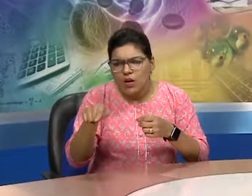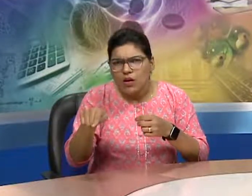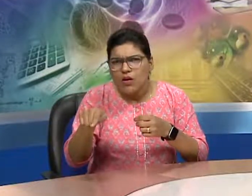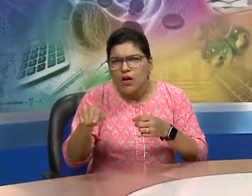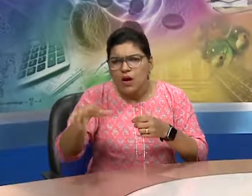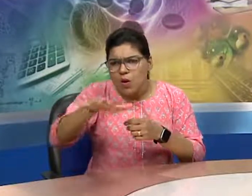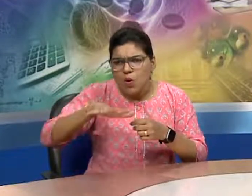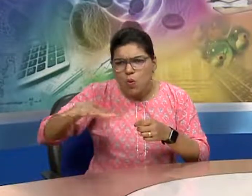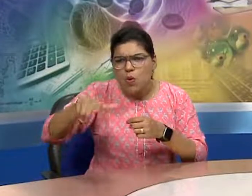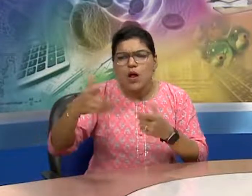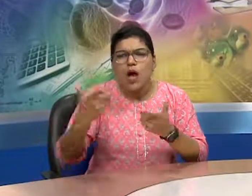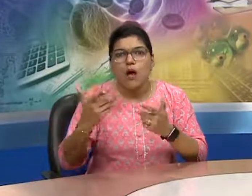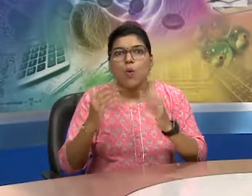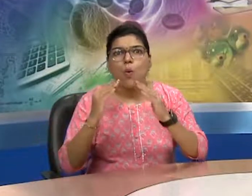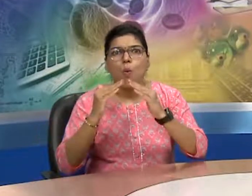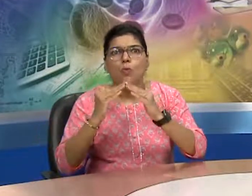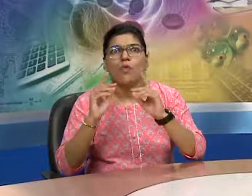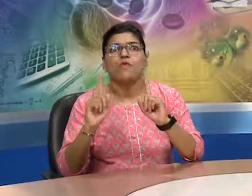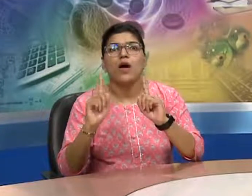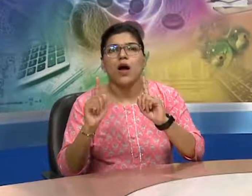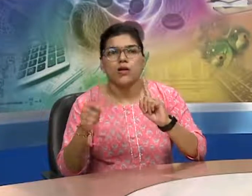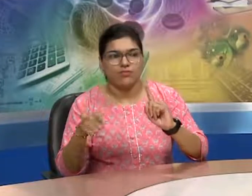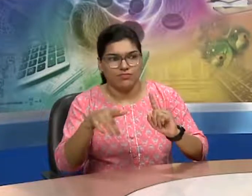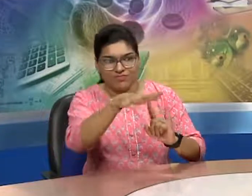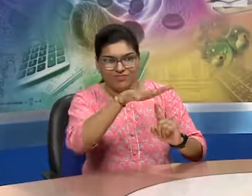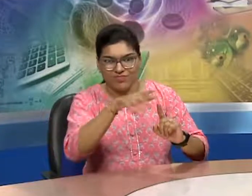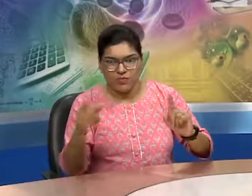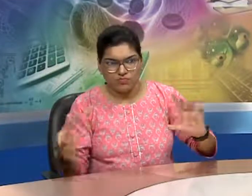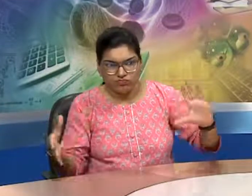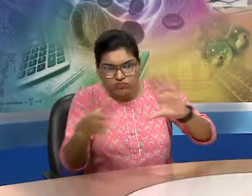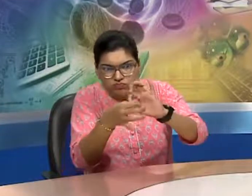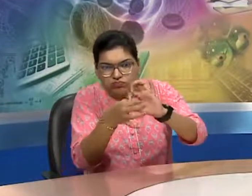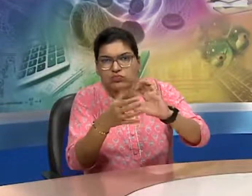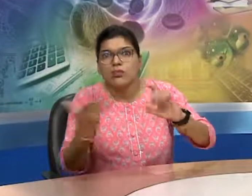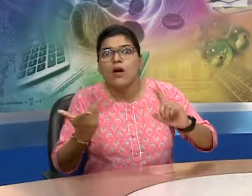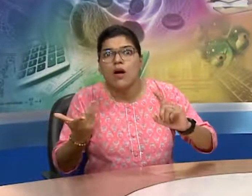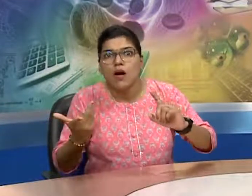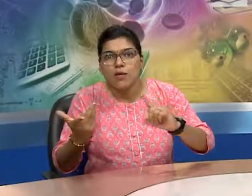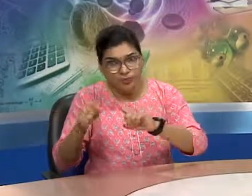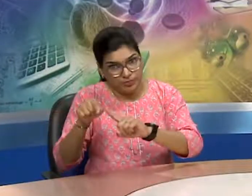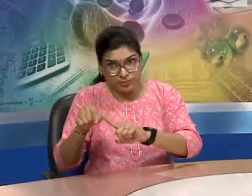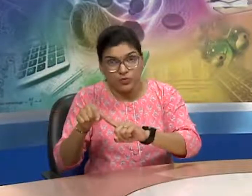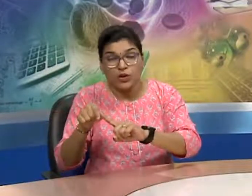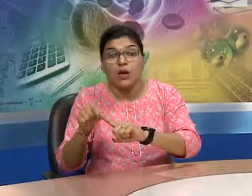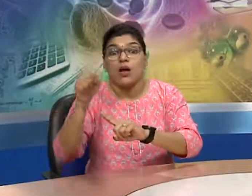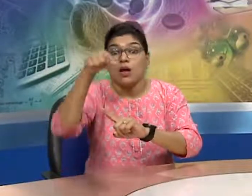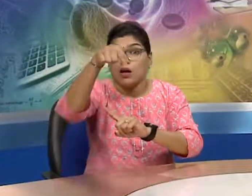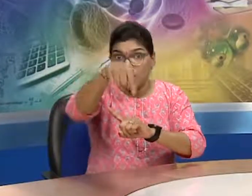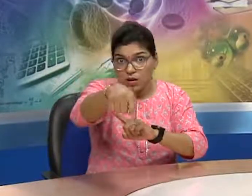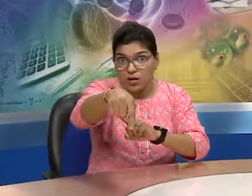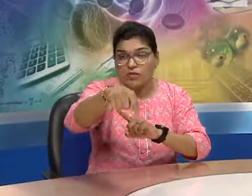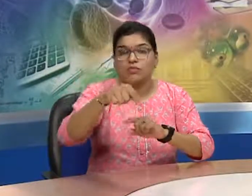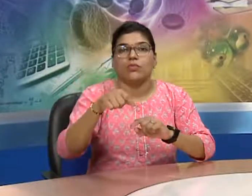its habitat, with a special mention of the human species.